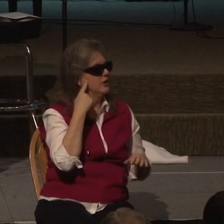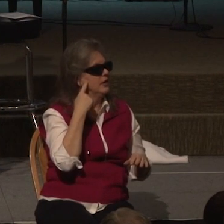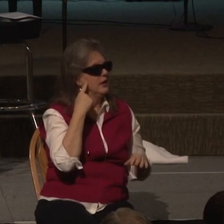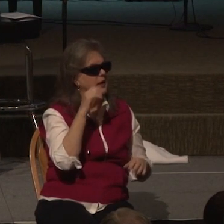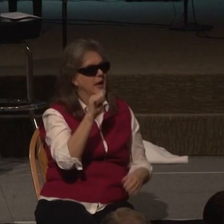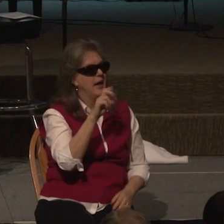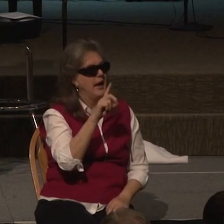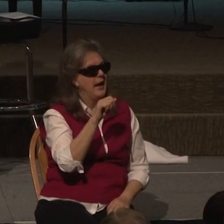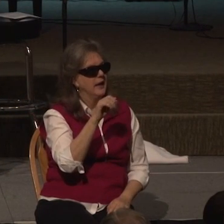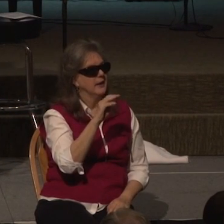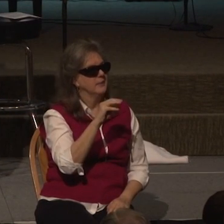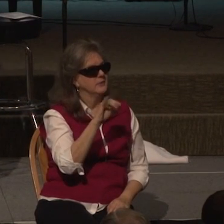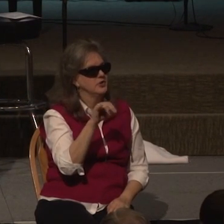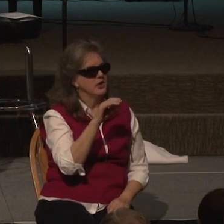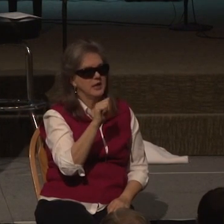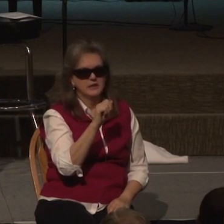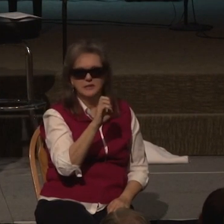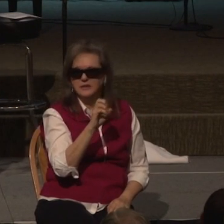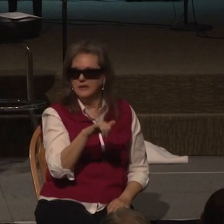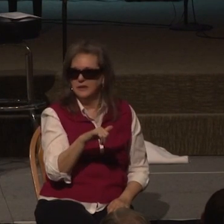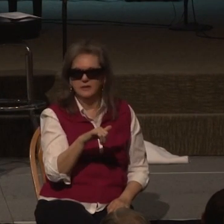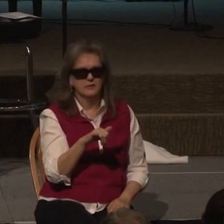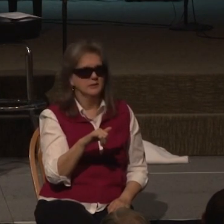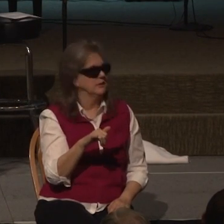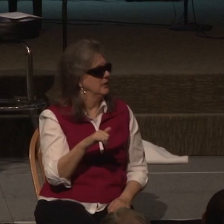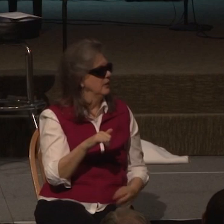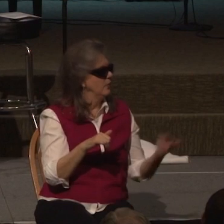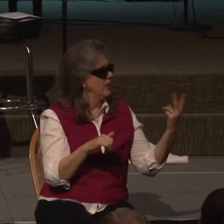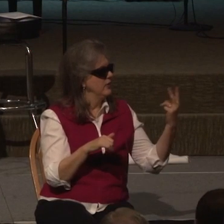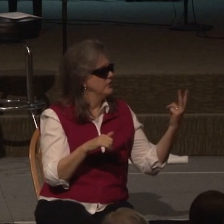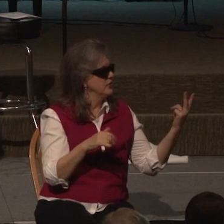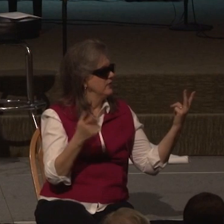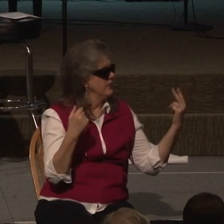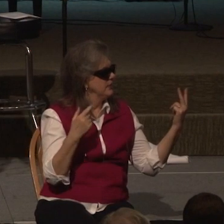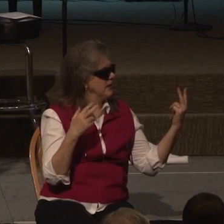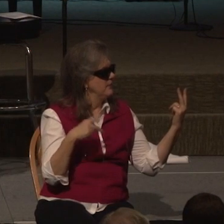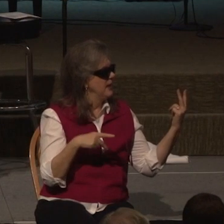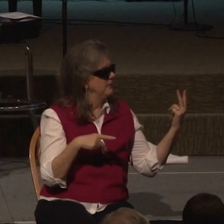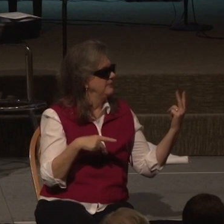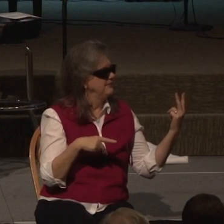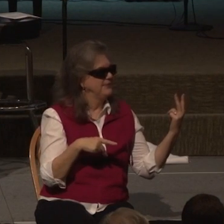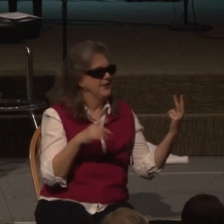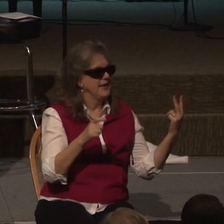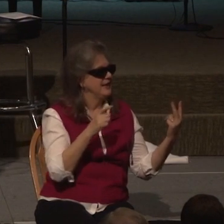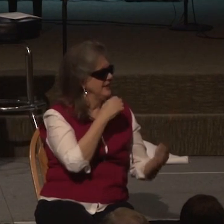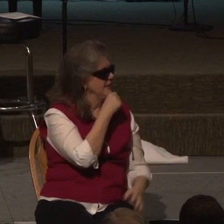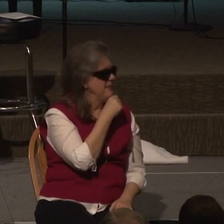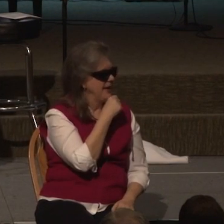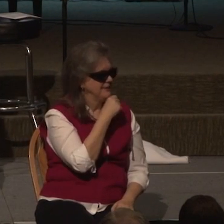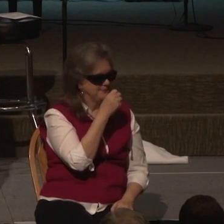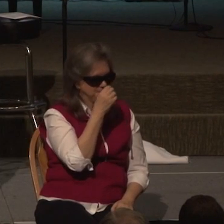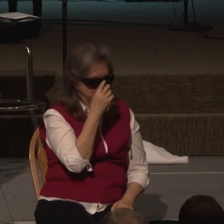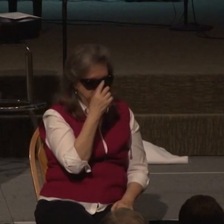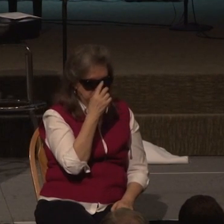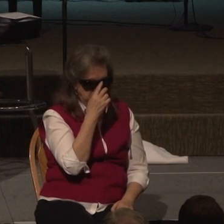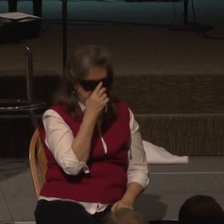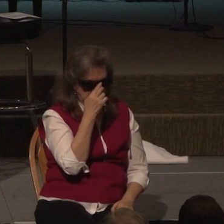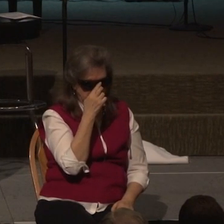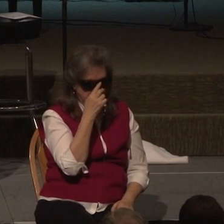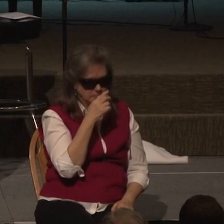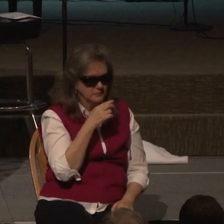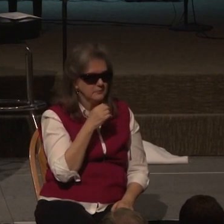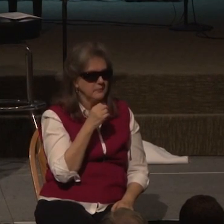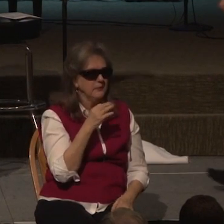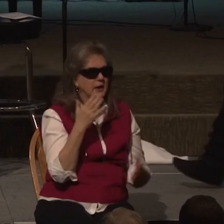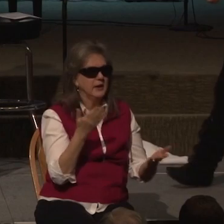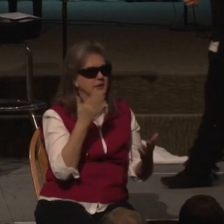Adam and JC. And I'm going to ask them to come up here right now. And they need this mic, so it gives me a little, you a break from me.